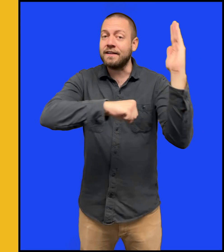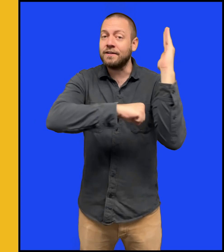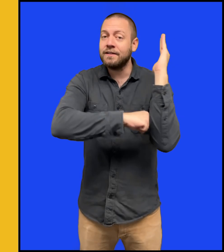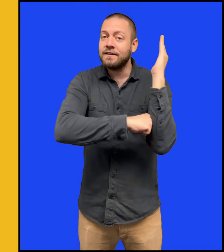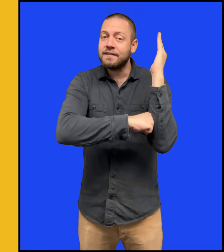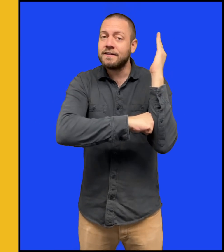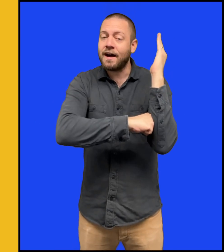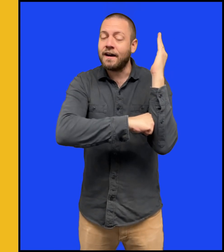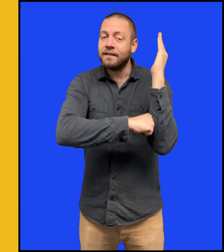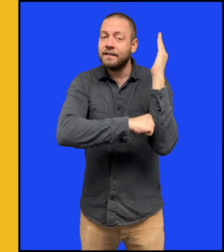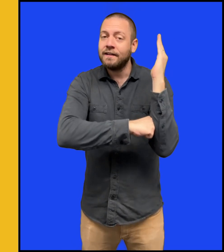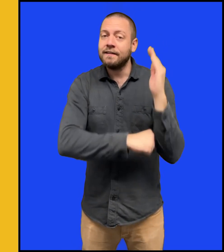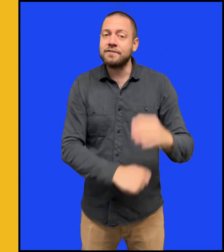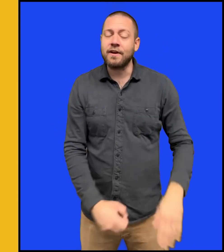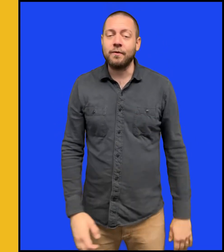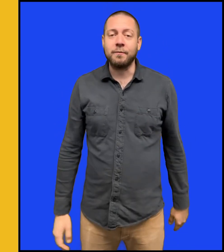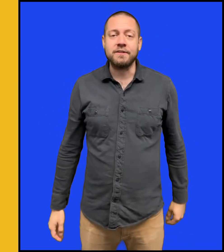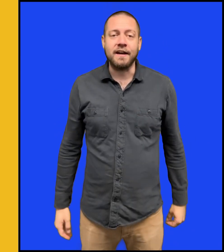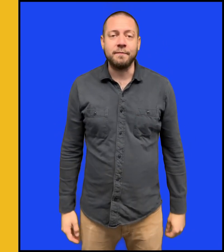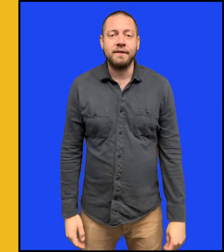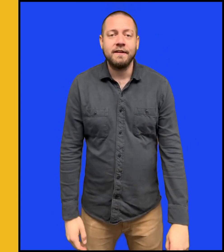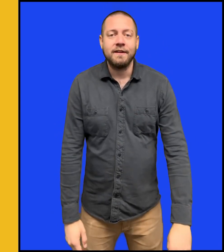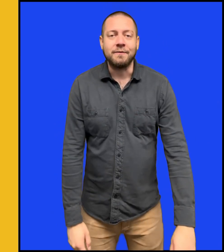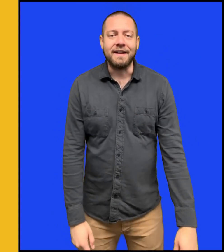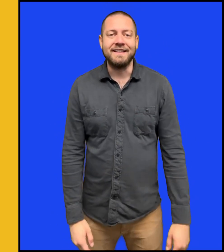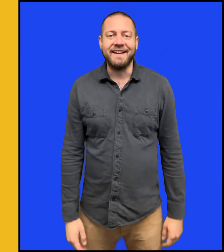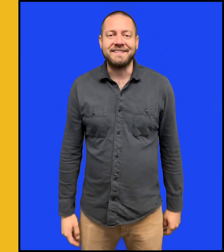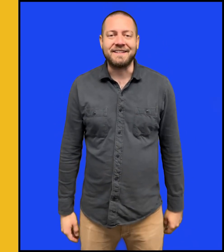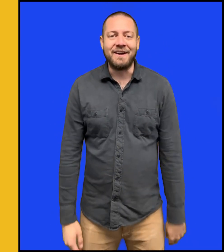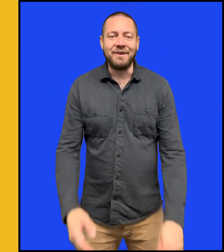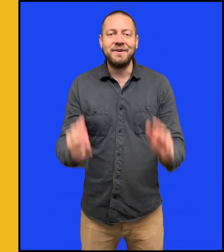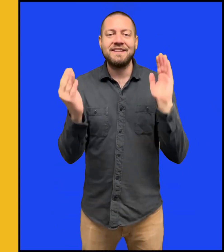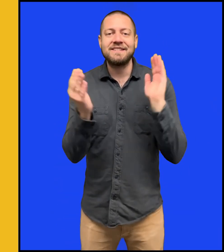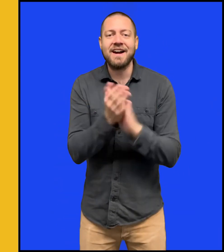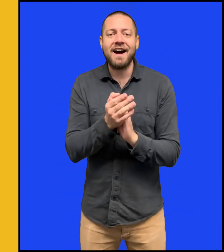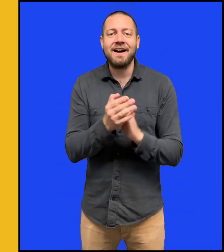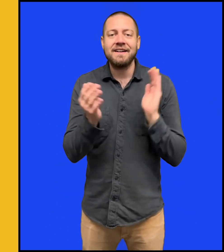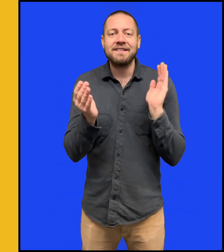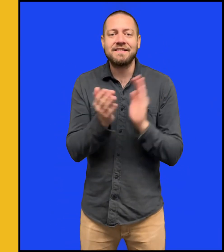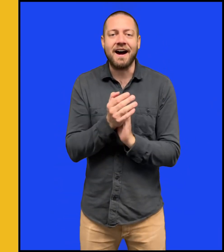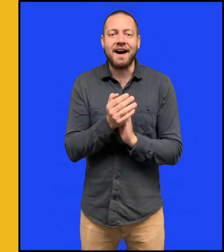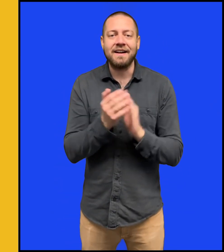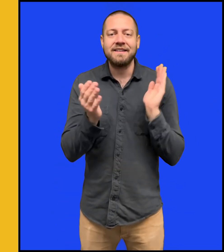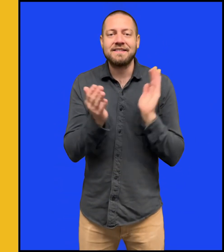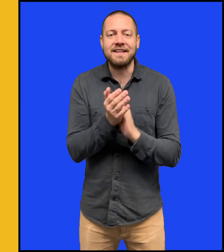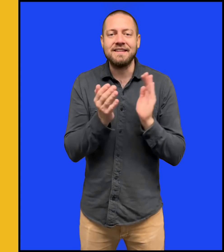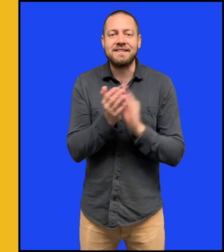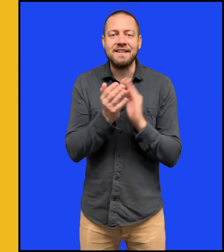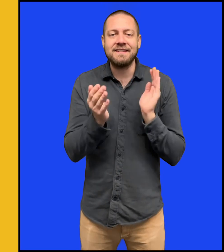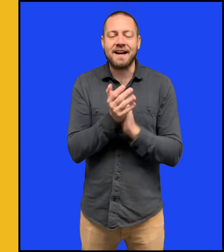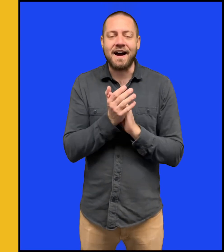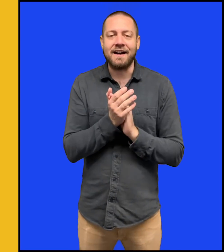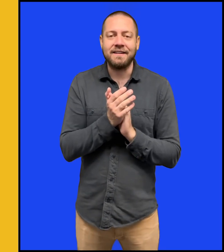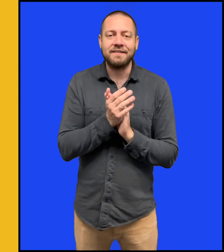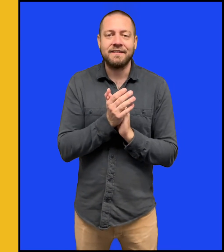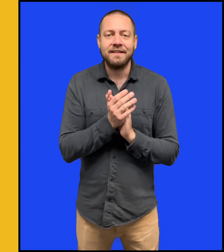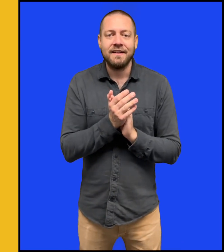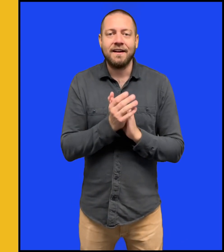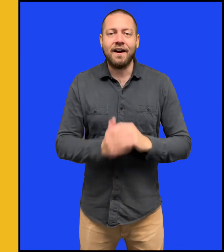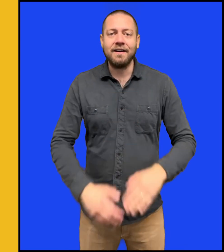by another ta. Let's try it one more time. Ready, let's go. Ta, ta, ti, ti,